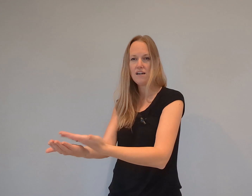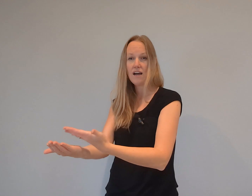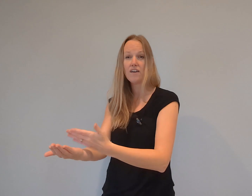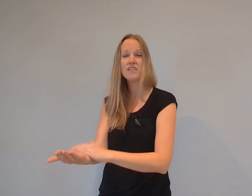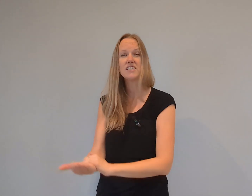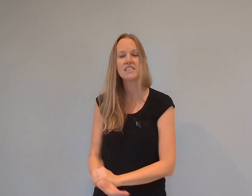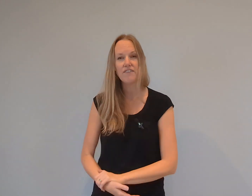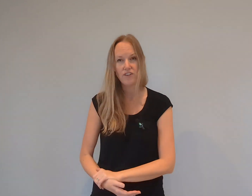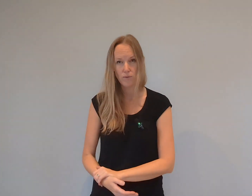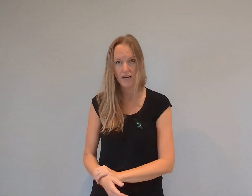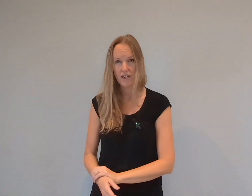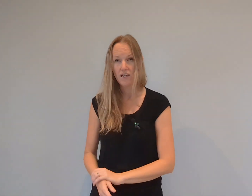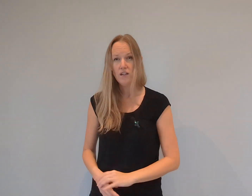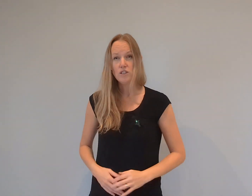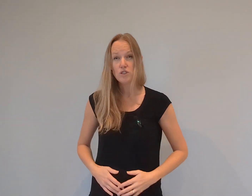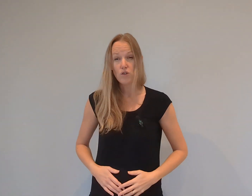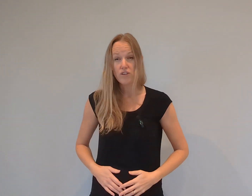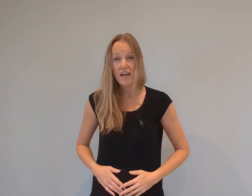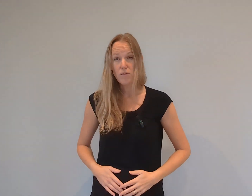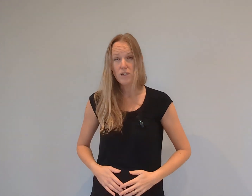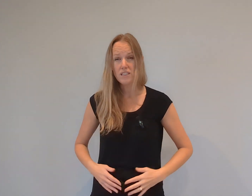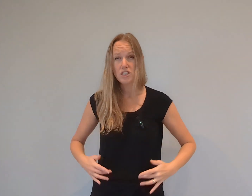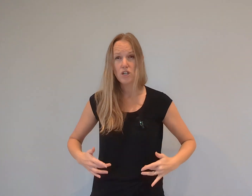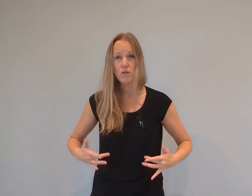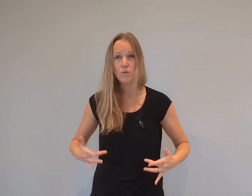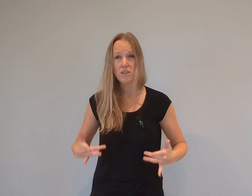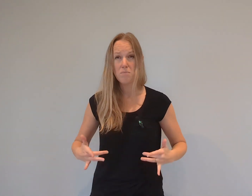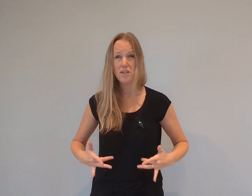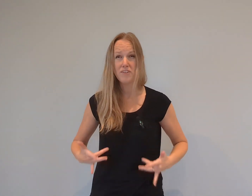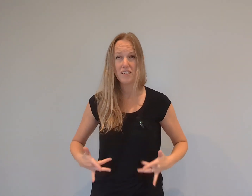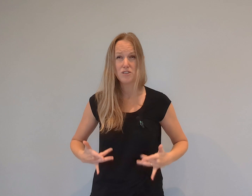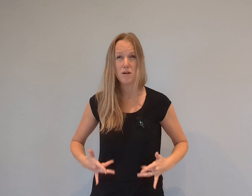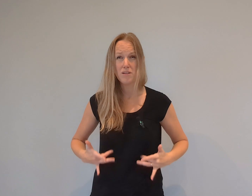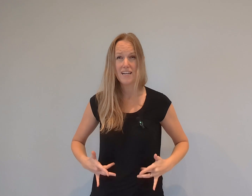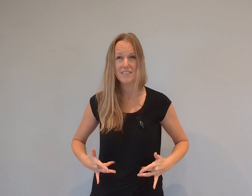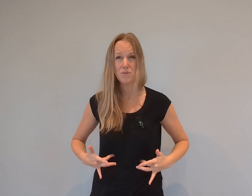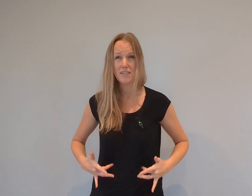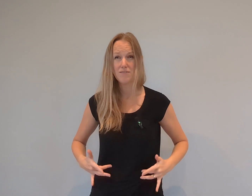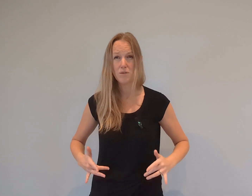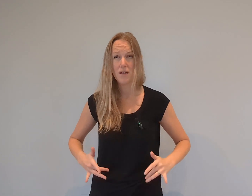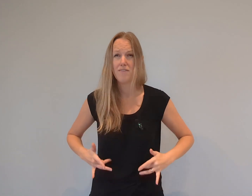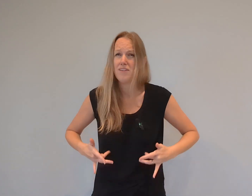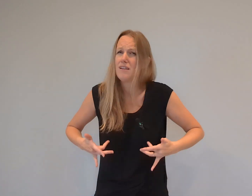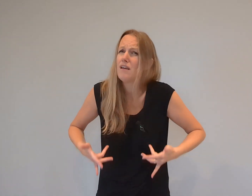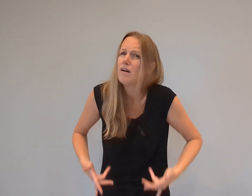song of the suffering. So for that, we're going to show with our middle fingers. Remember, that's the one where we have feeling.